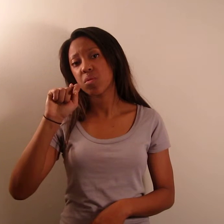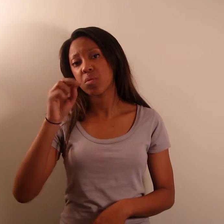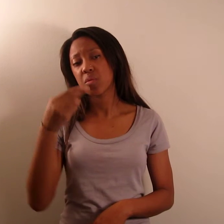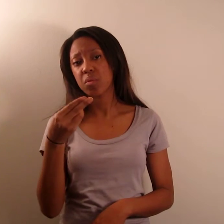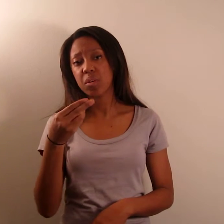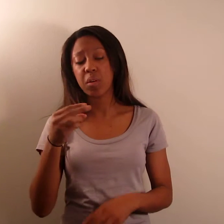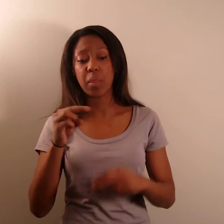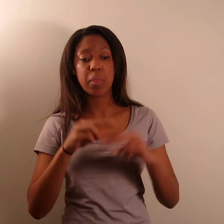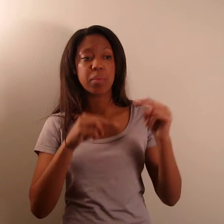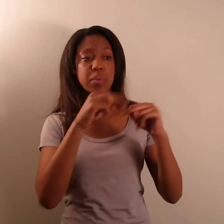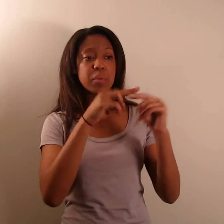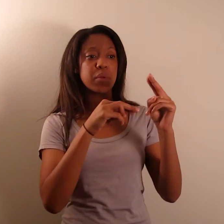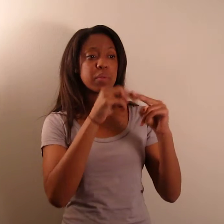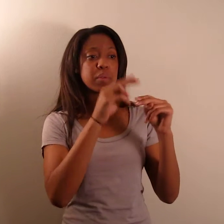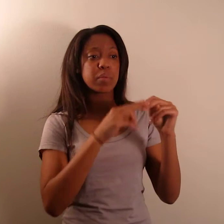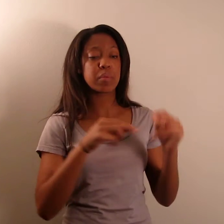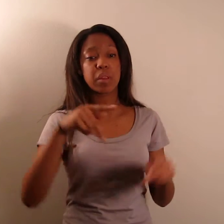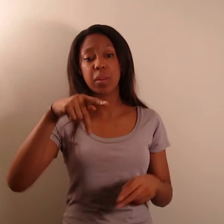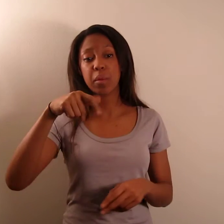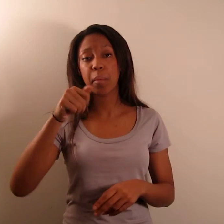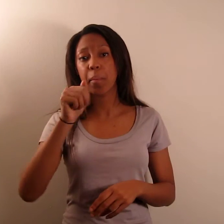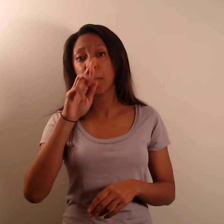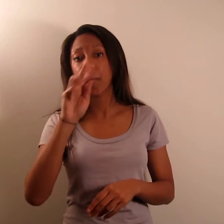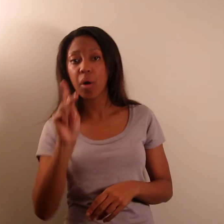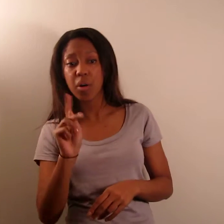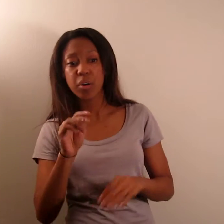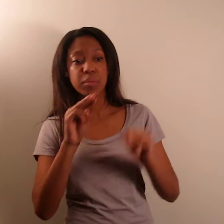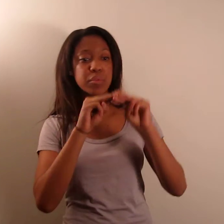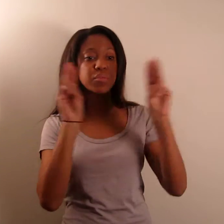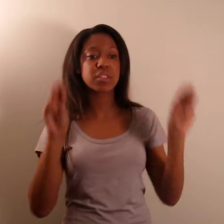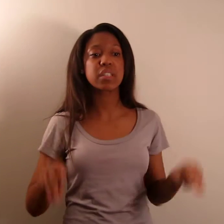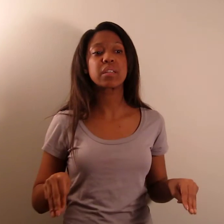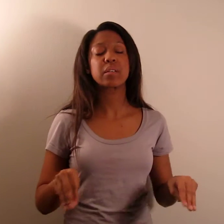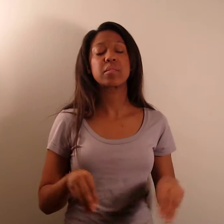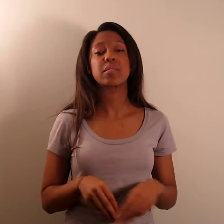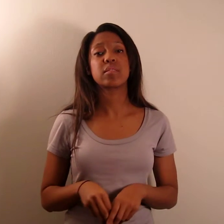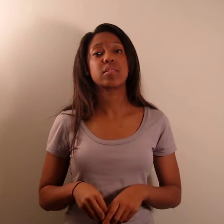libraries, and hospitals. And the men who made it happen were celebrated.